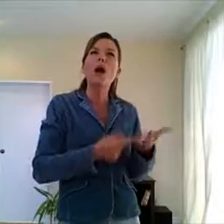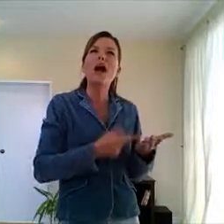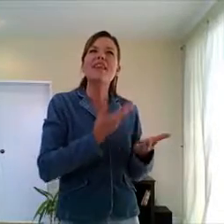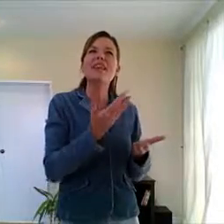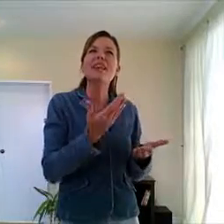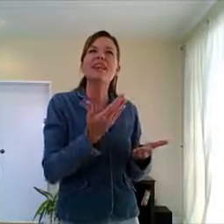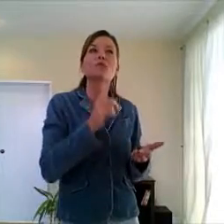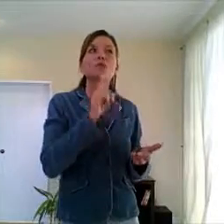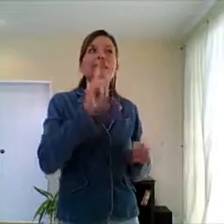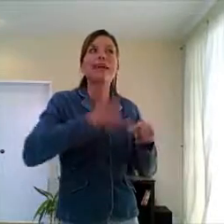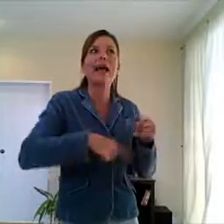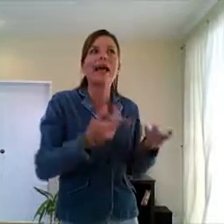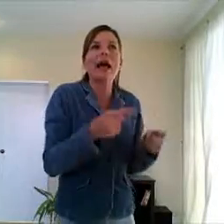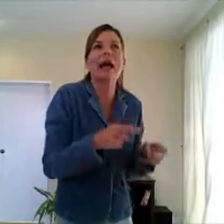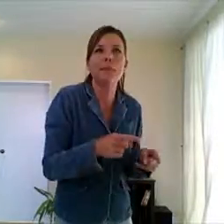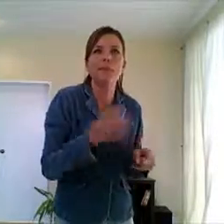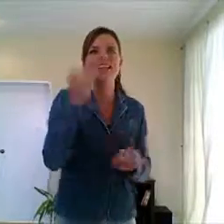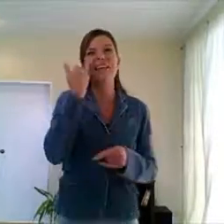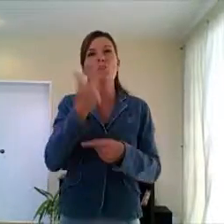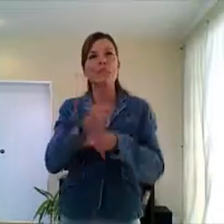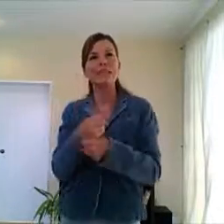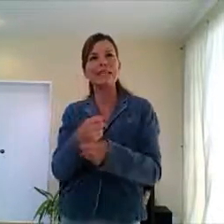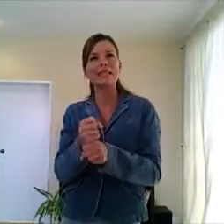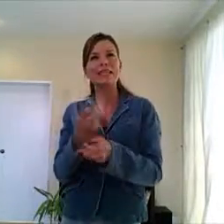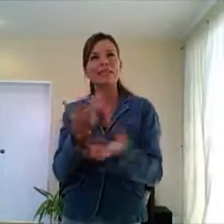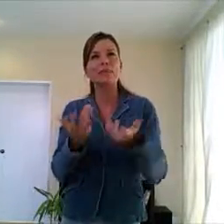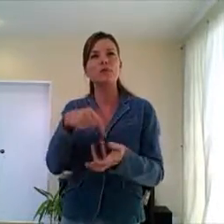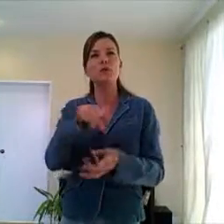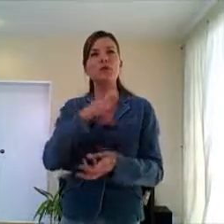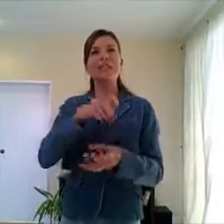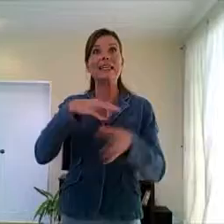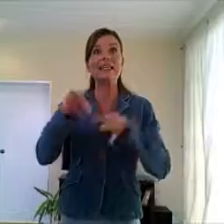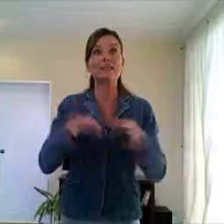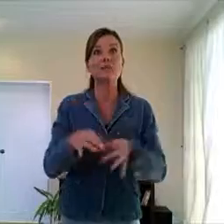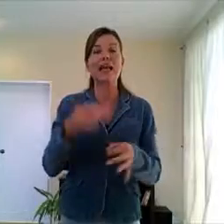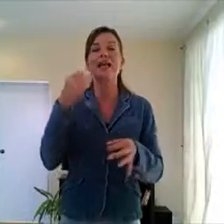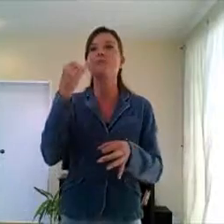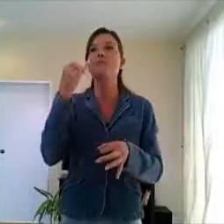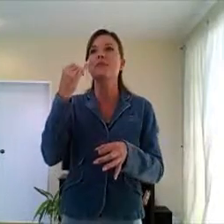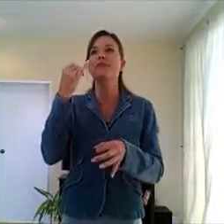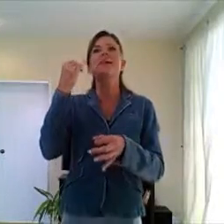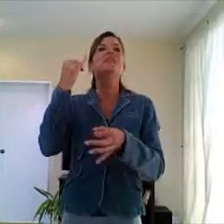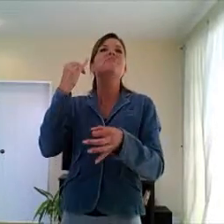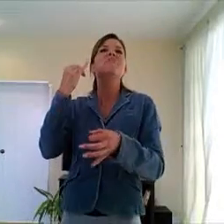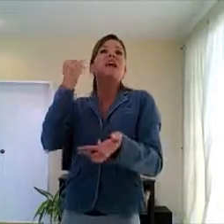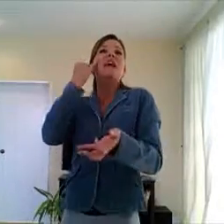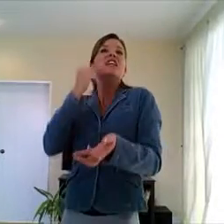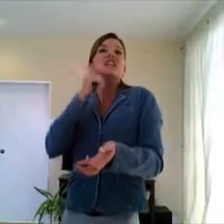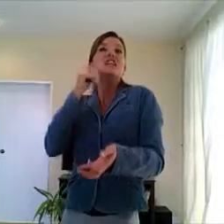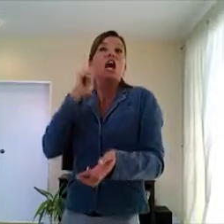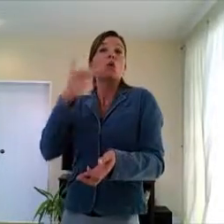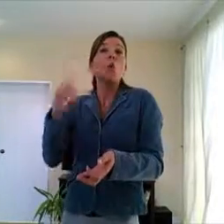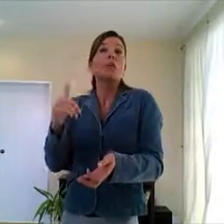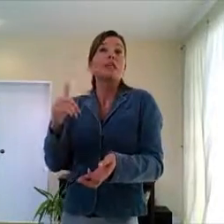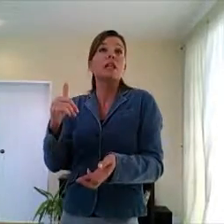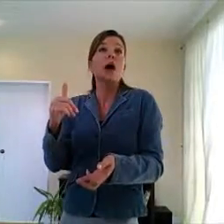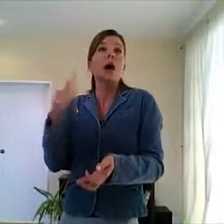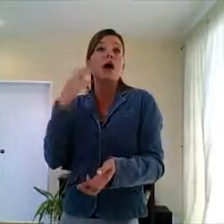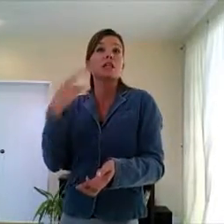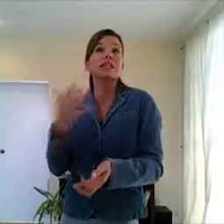happen. If you're at synthesis, then you might have to explain, well, suppose this were not Goldilocks and the Three Bears, but it's Goldilocks and the Three Fish. How would the